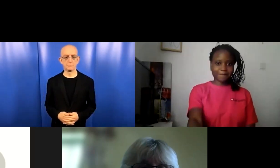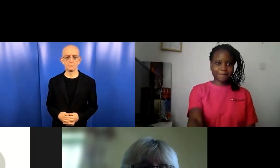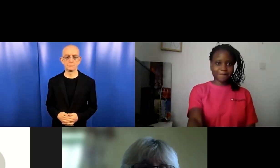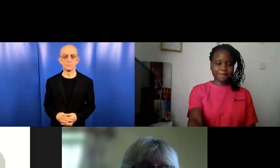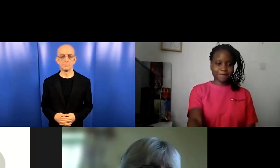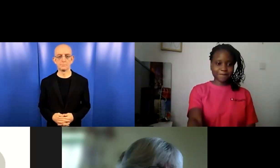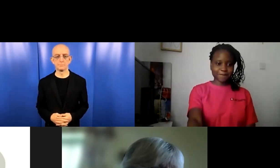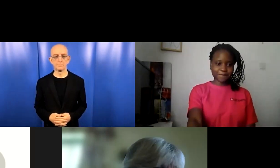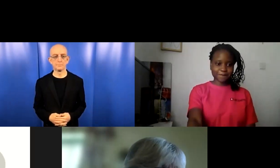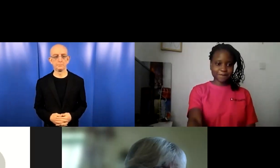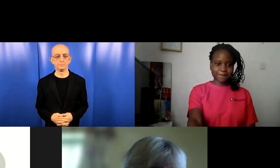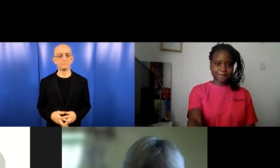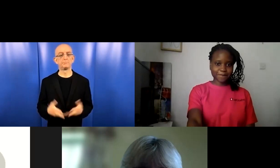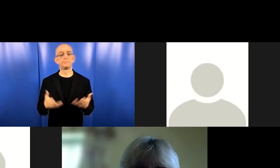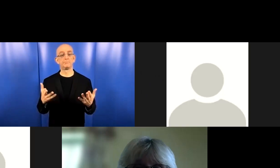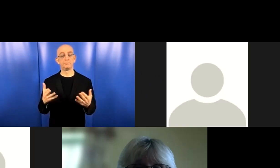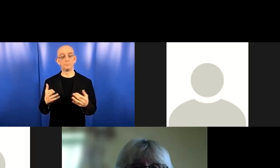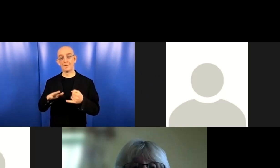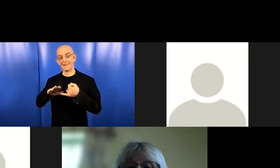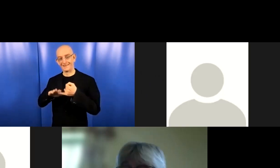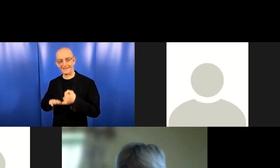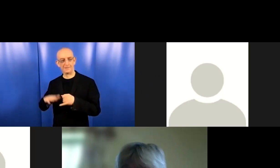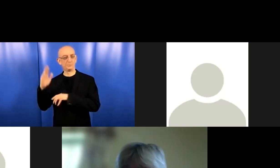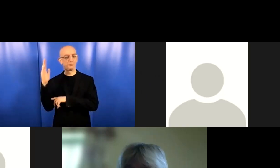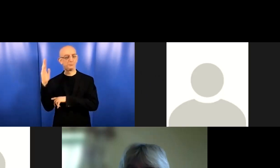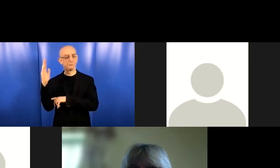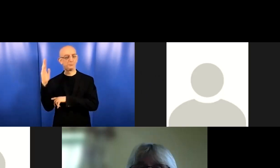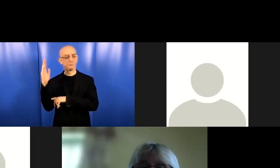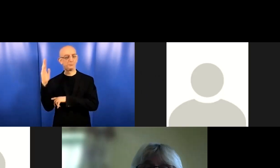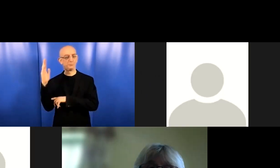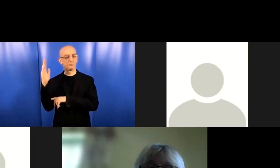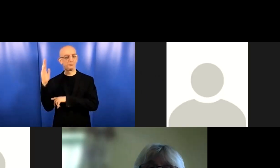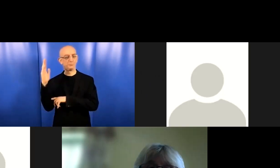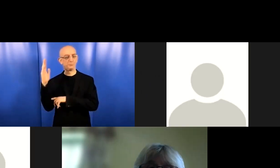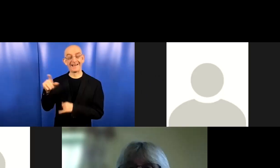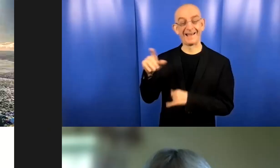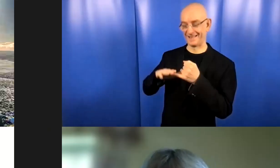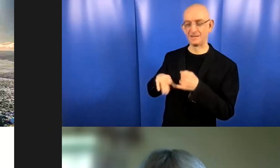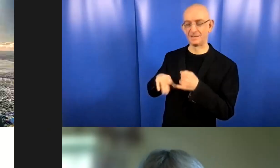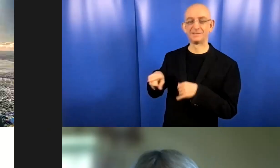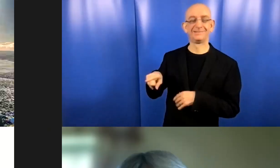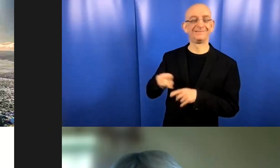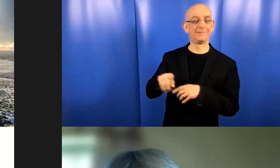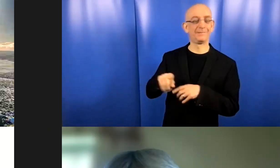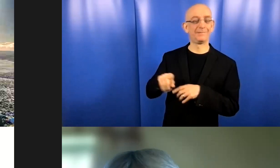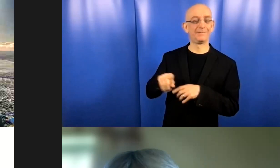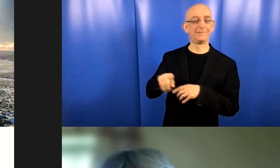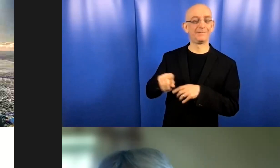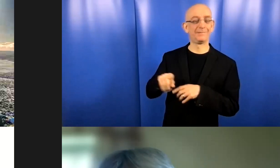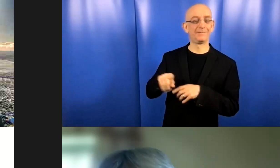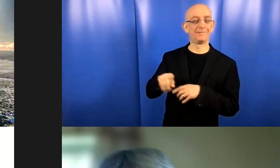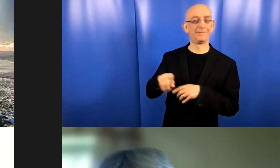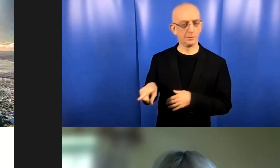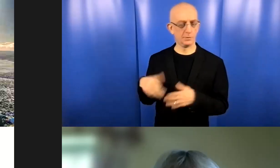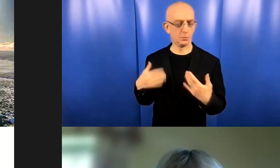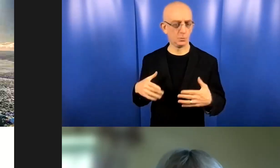presentation of the session. Last but not least, we're talking about access to learning. We're talking about